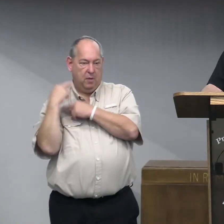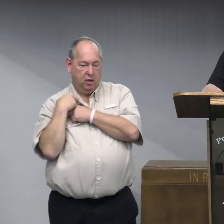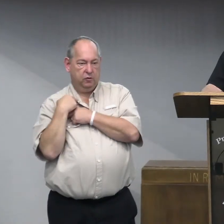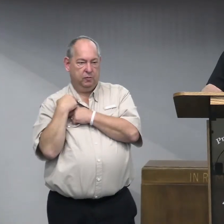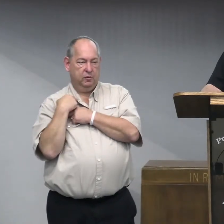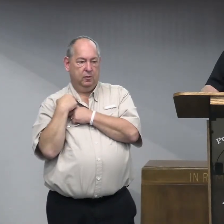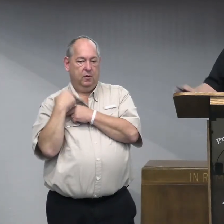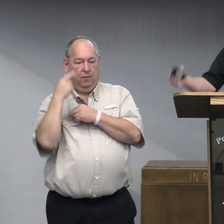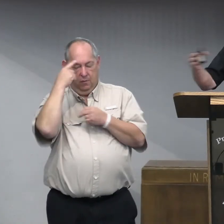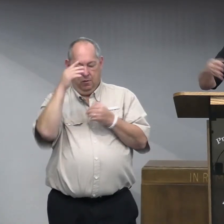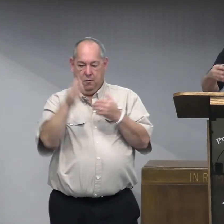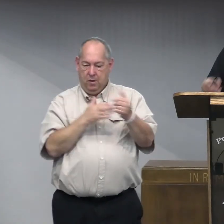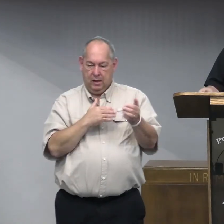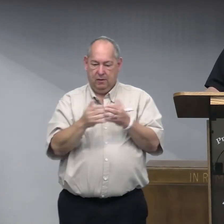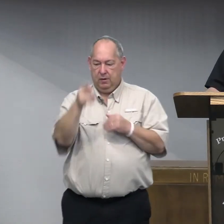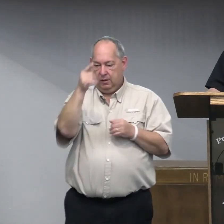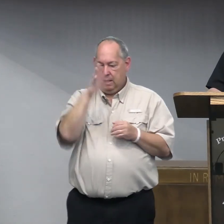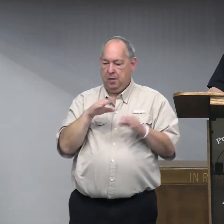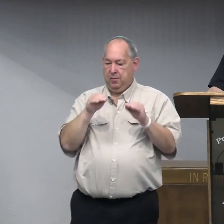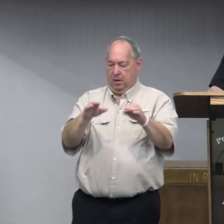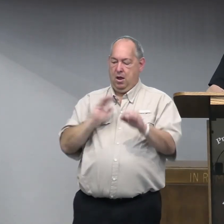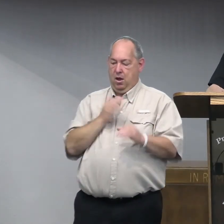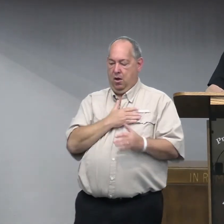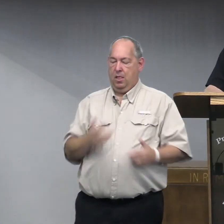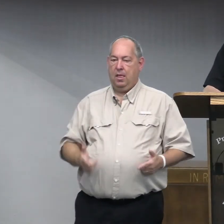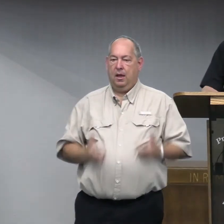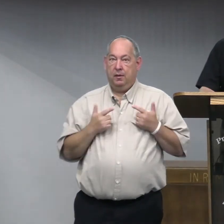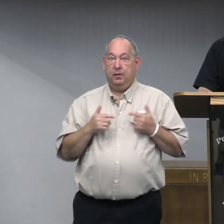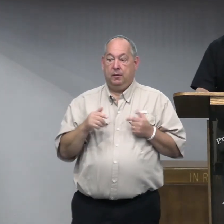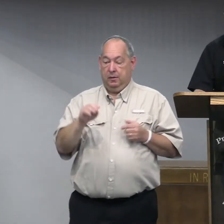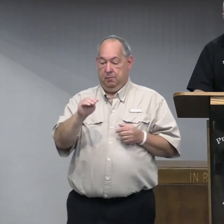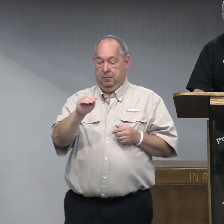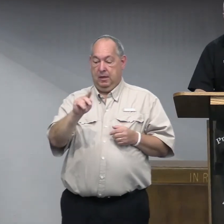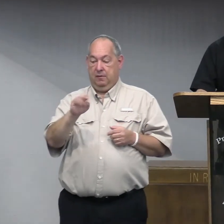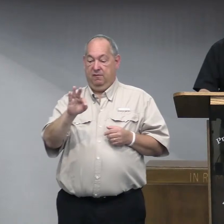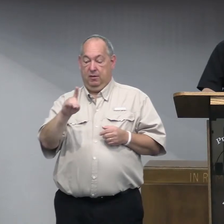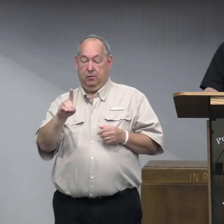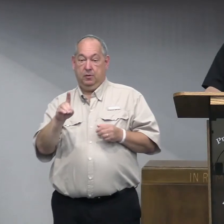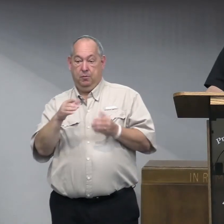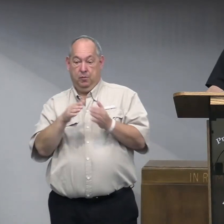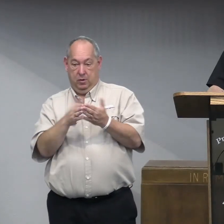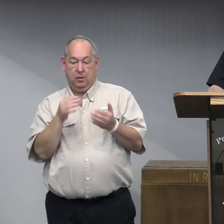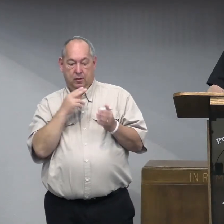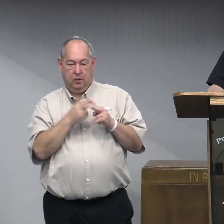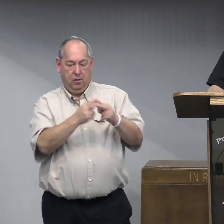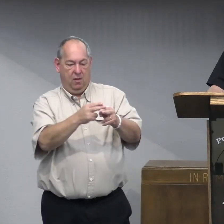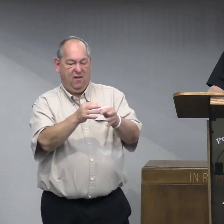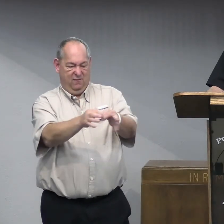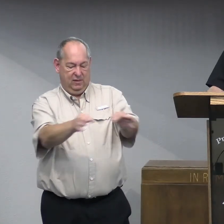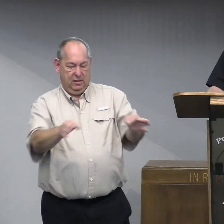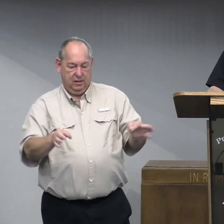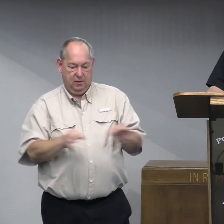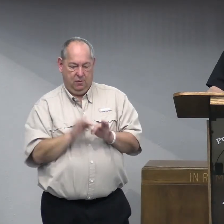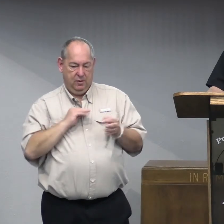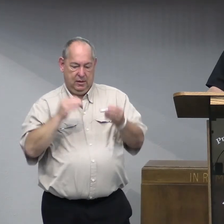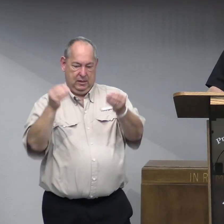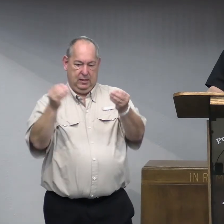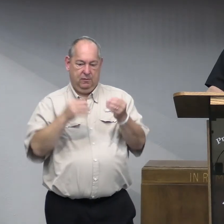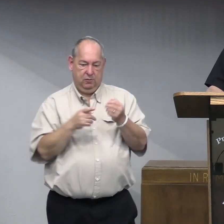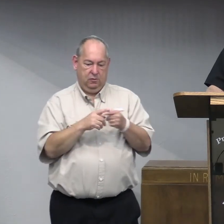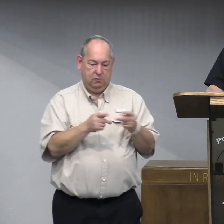responsible for whatever God has placed in our lives. In Mansfield's book, he calls it a field that we have been given to